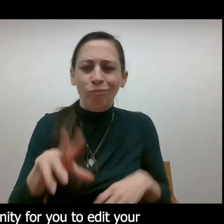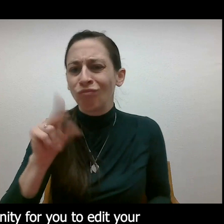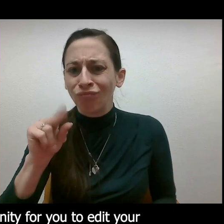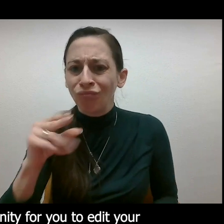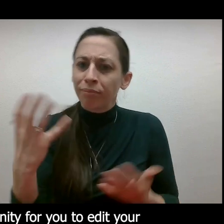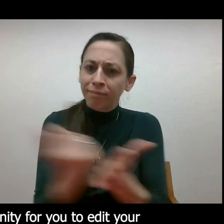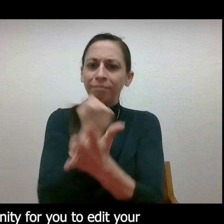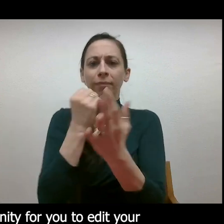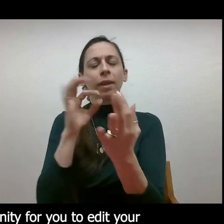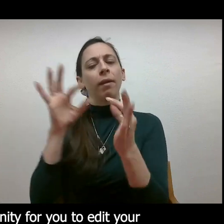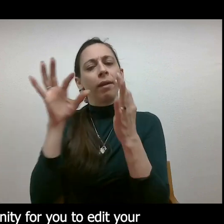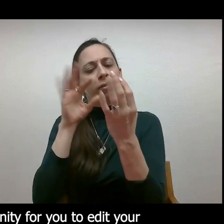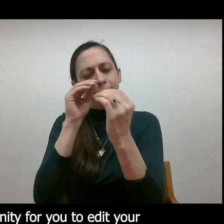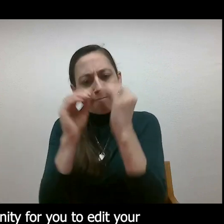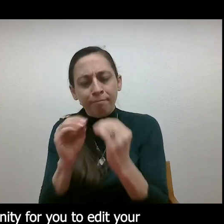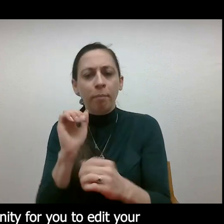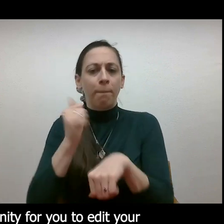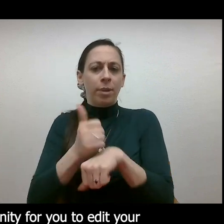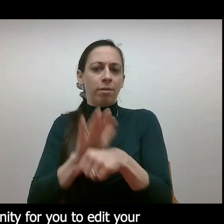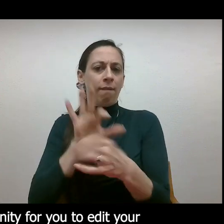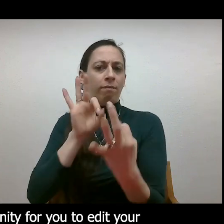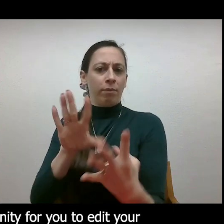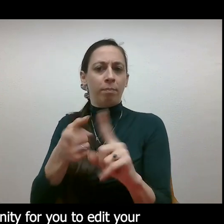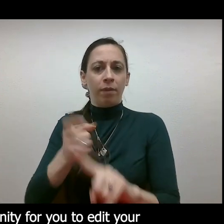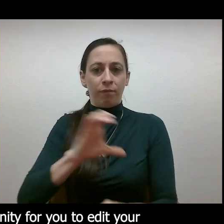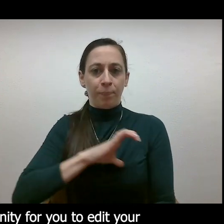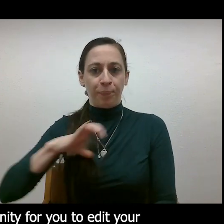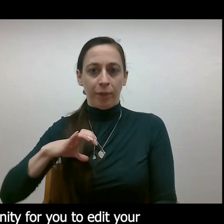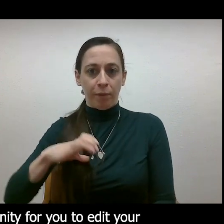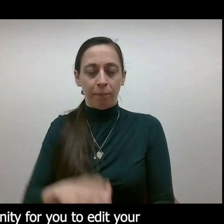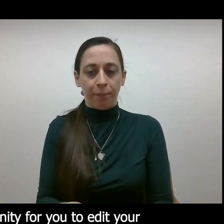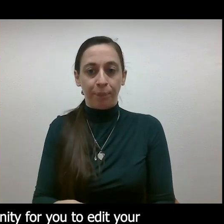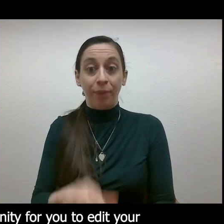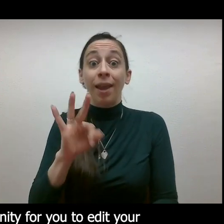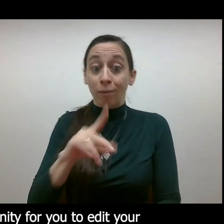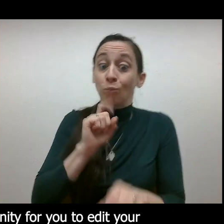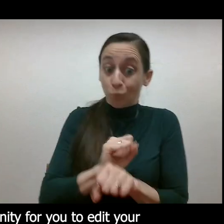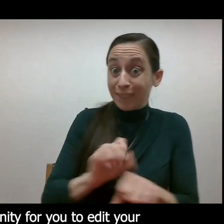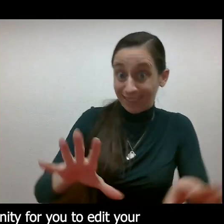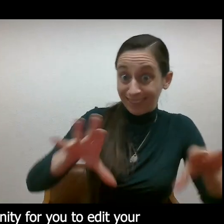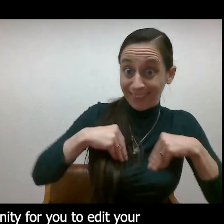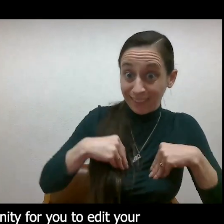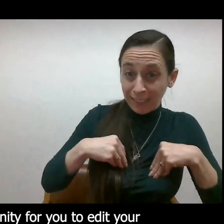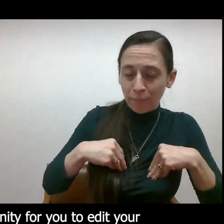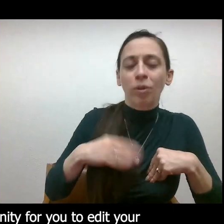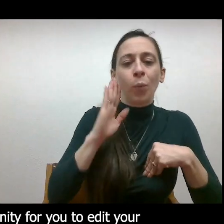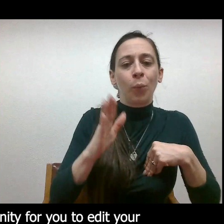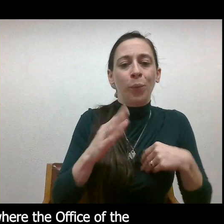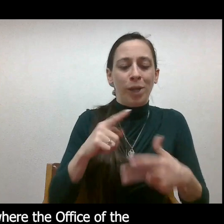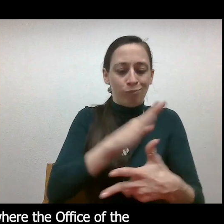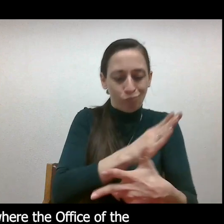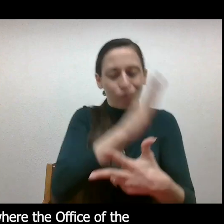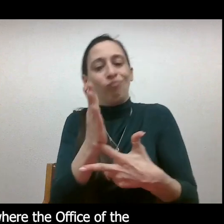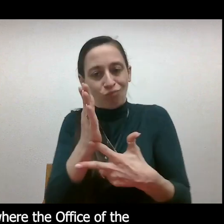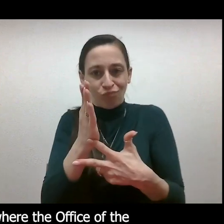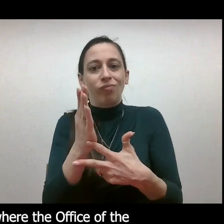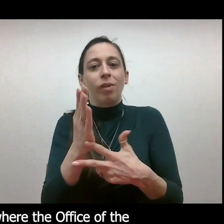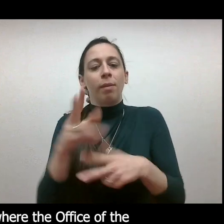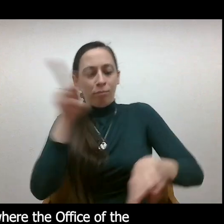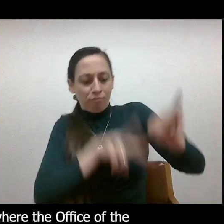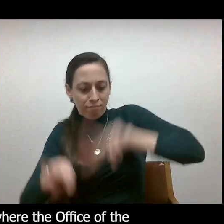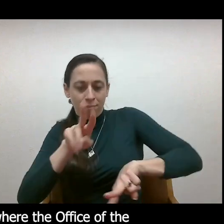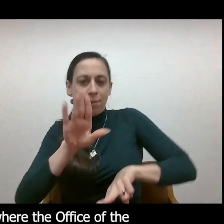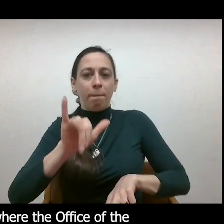If it is not accepted, that is an opportunity for you to edit your proposal with feedback from the committee. If it